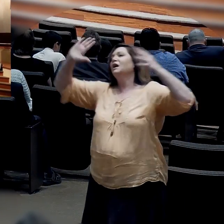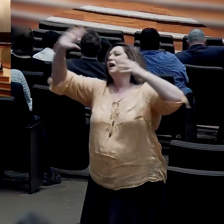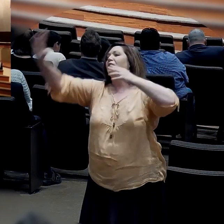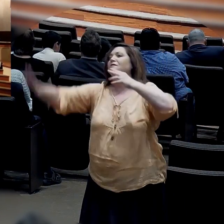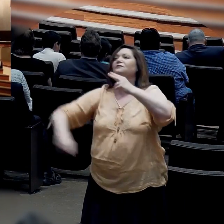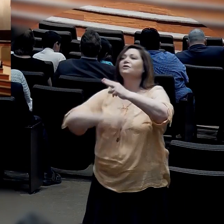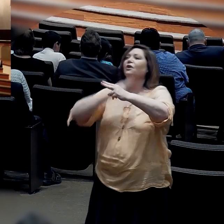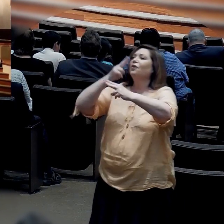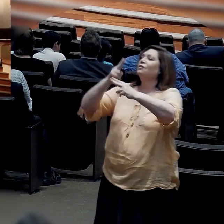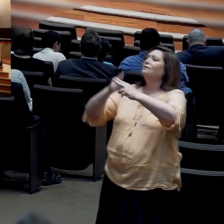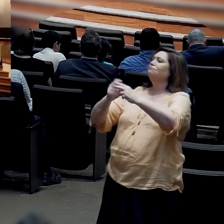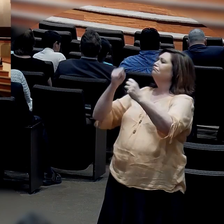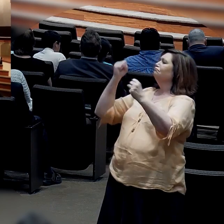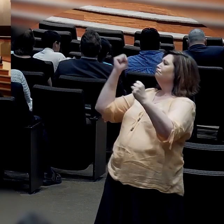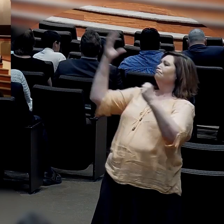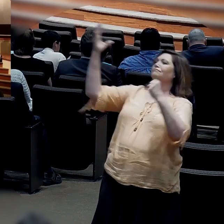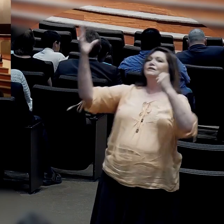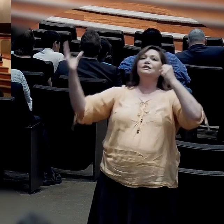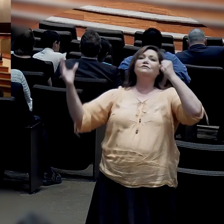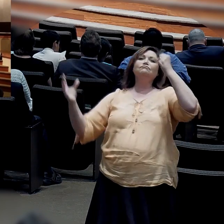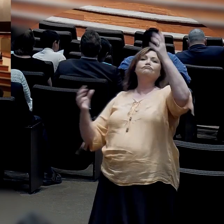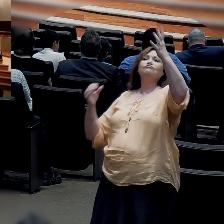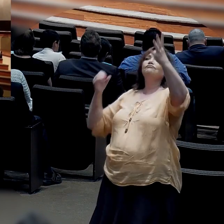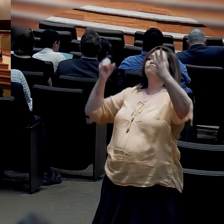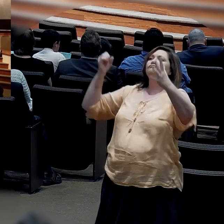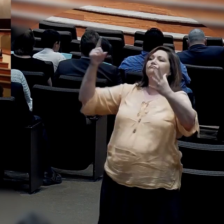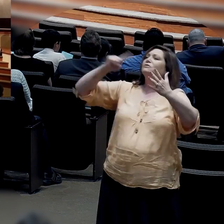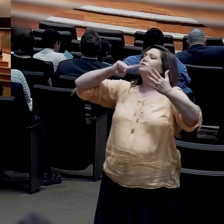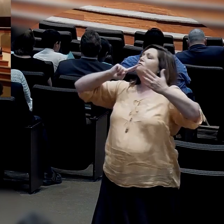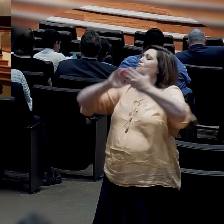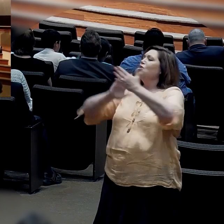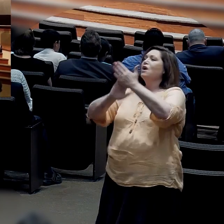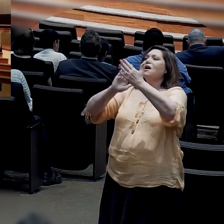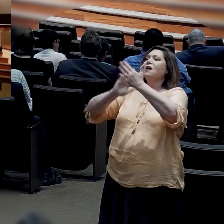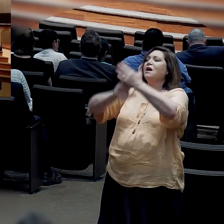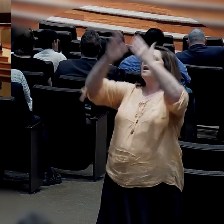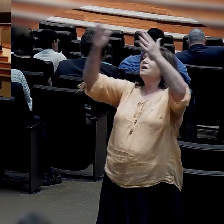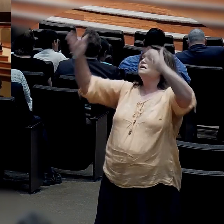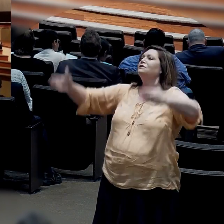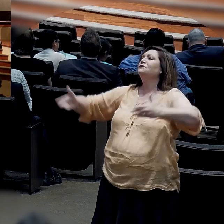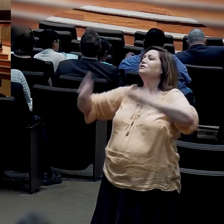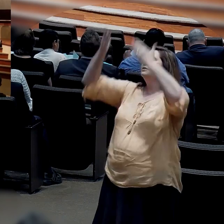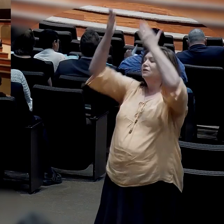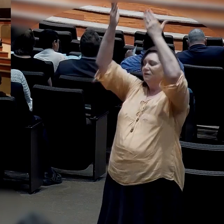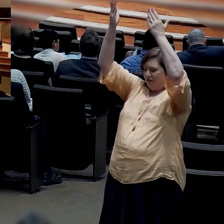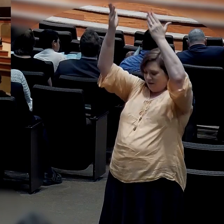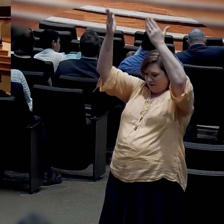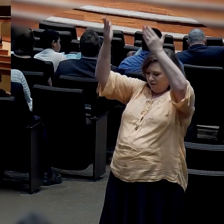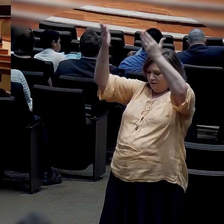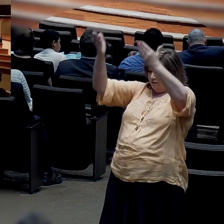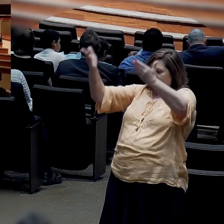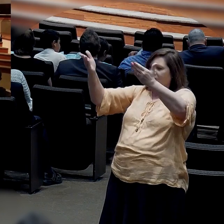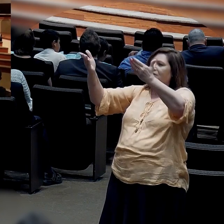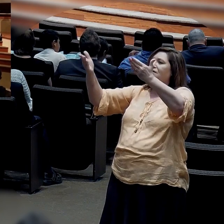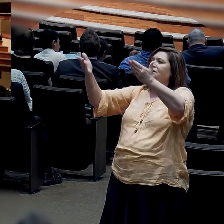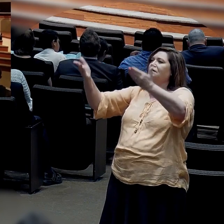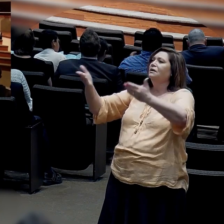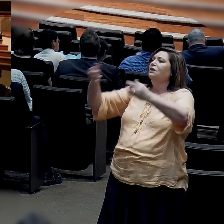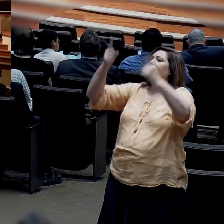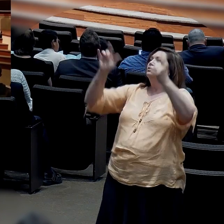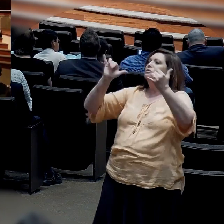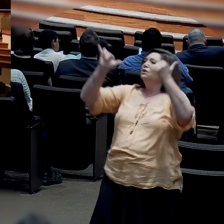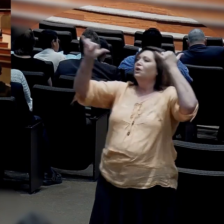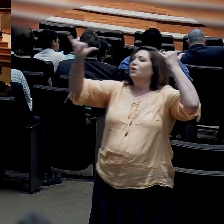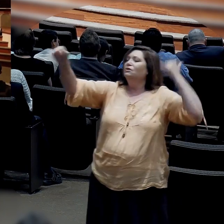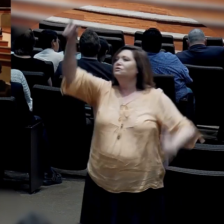skies with endless praise, endless praise. Yahweh, Yahweh, we love to shout your